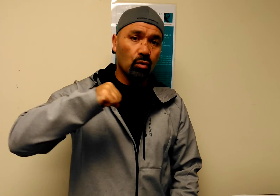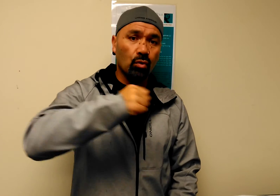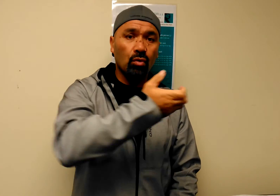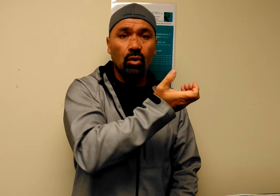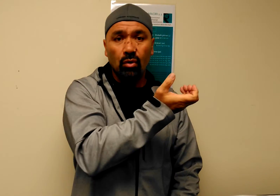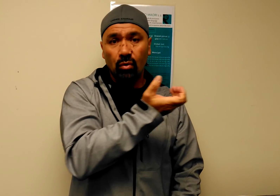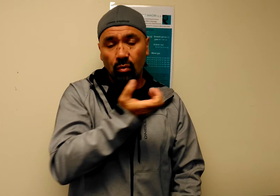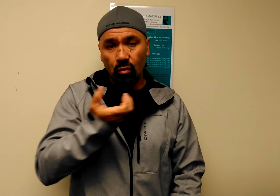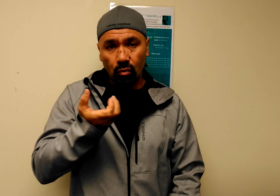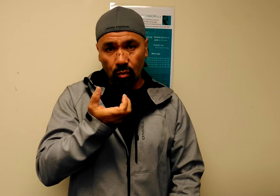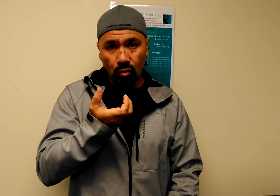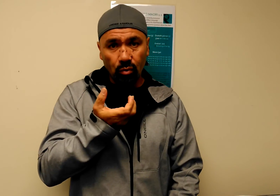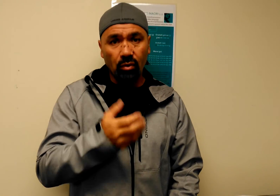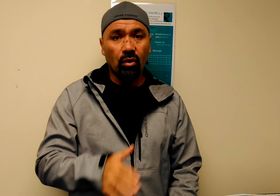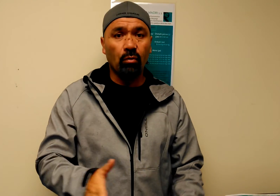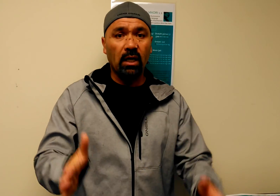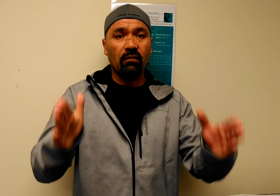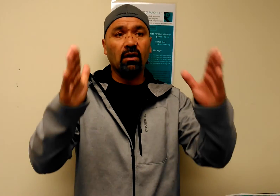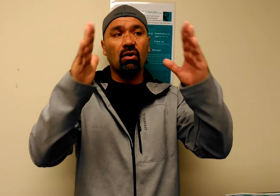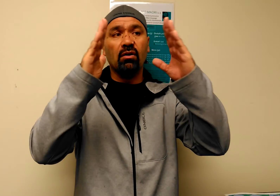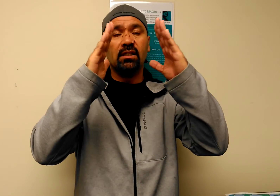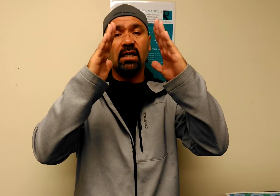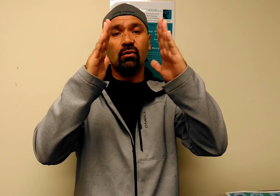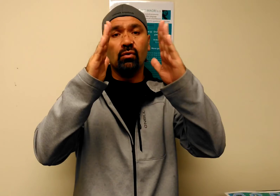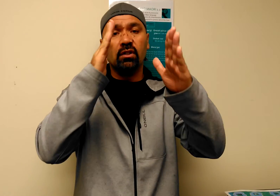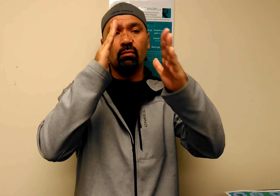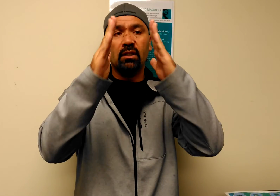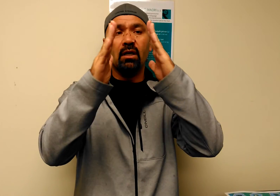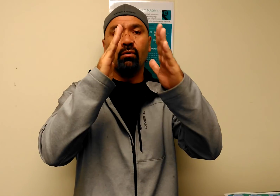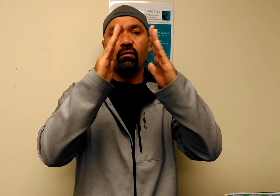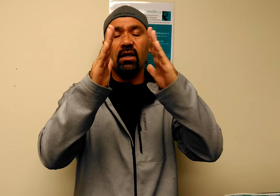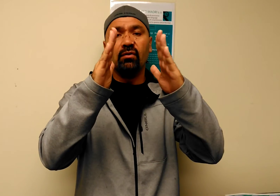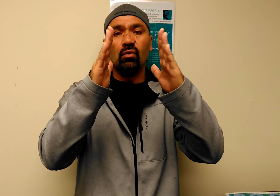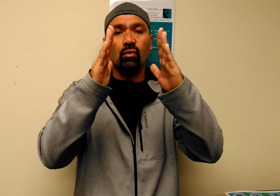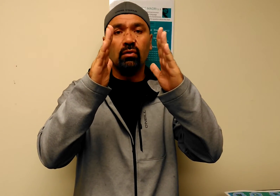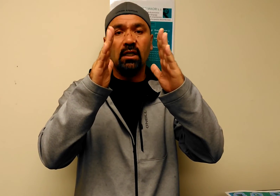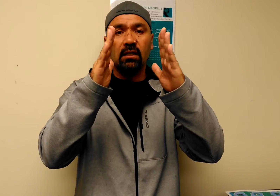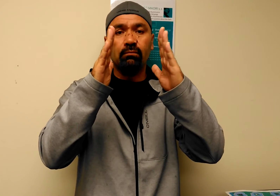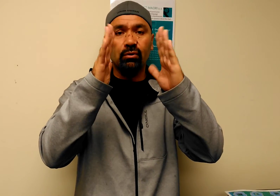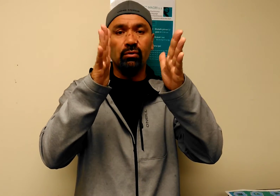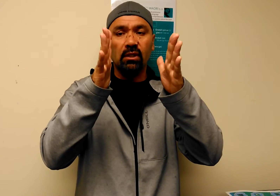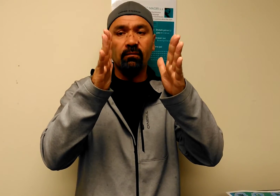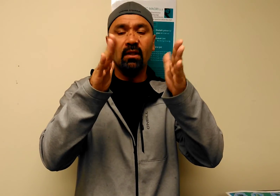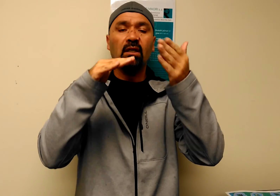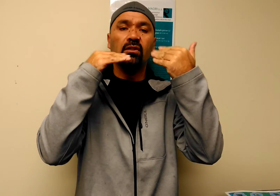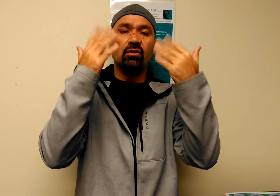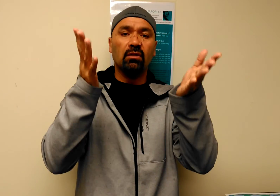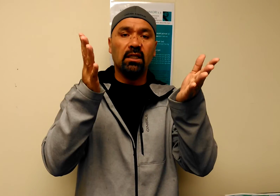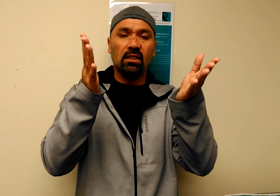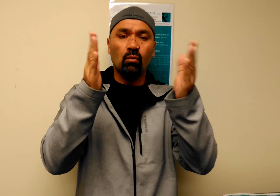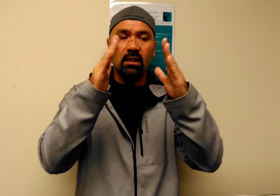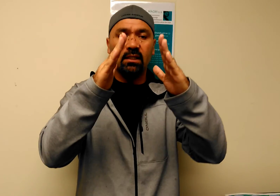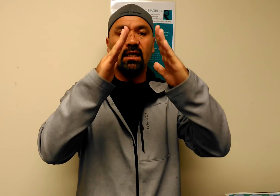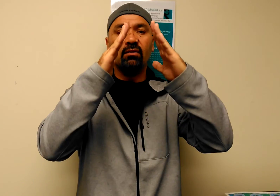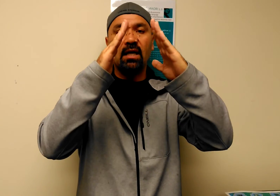o, u, or we have a long sound also with double vowels, oro tahi pūrua, 2 letters, 1 sound,